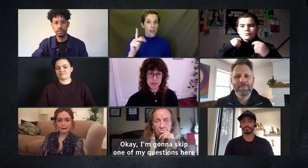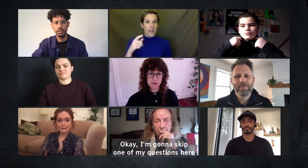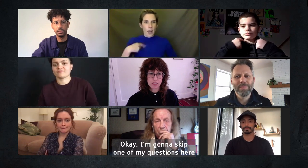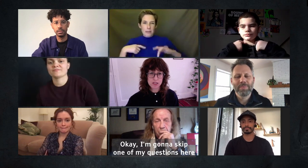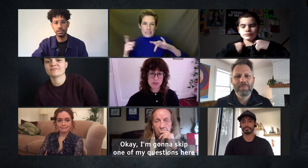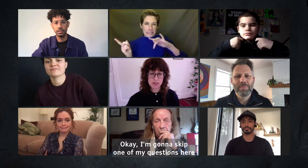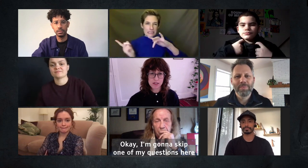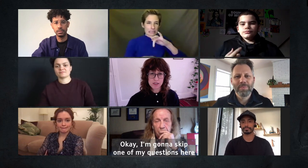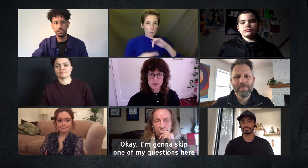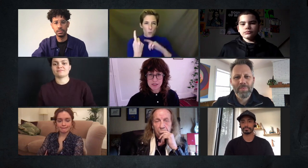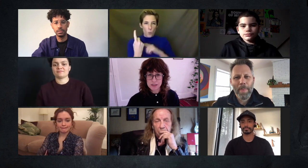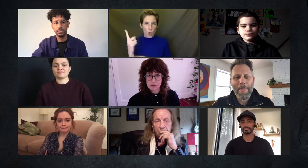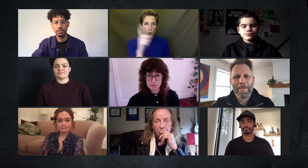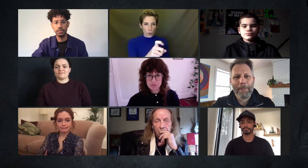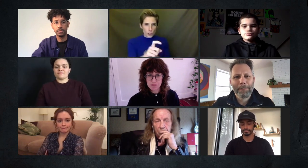one of my questions here